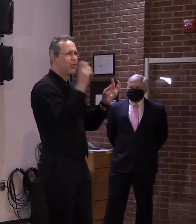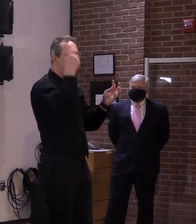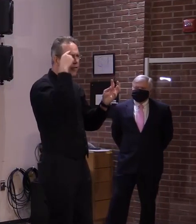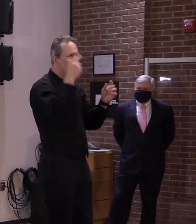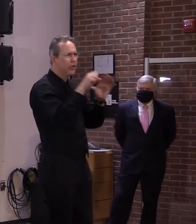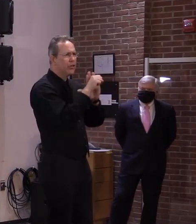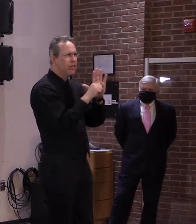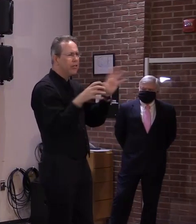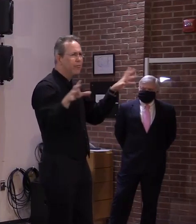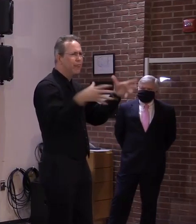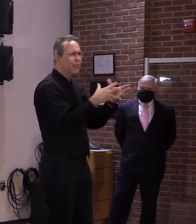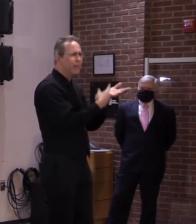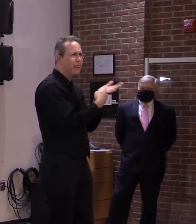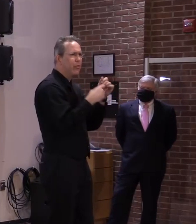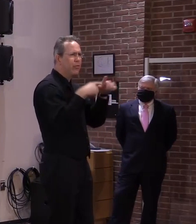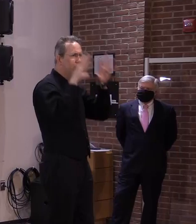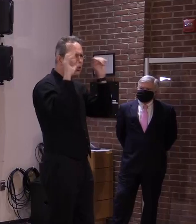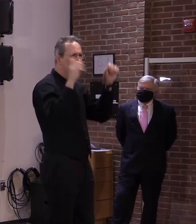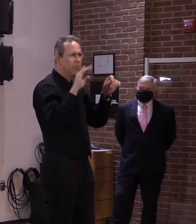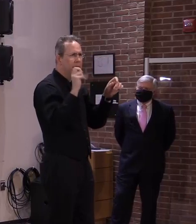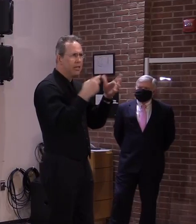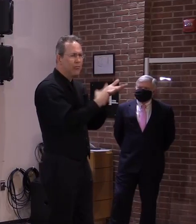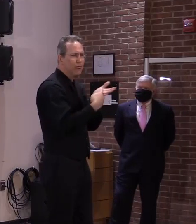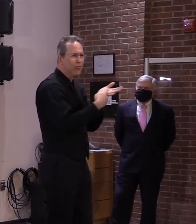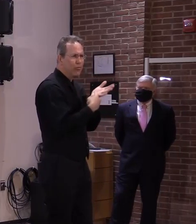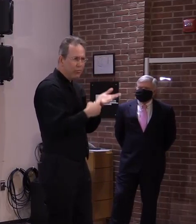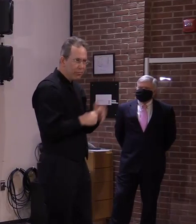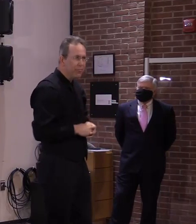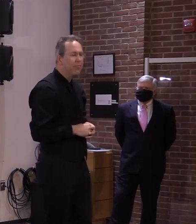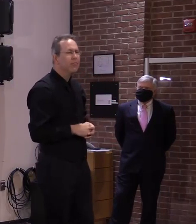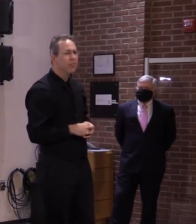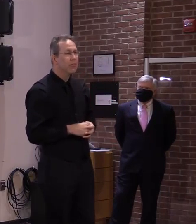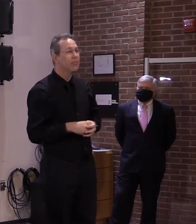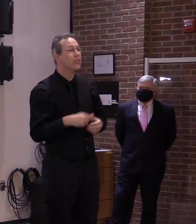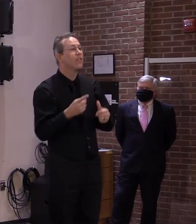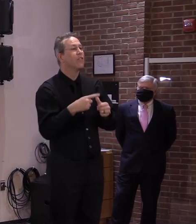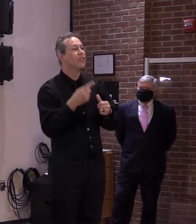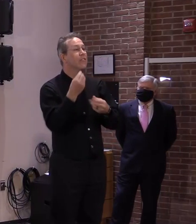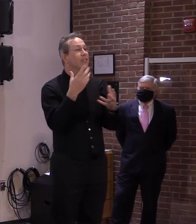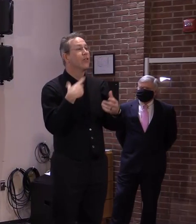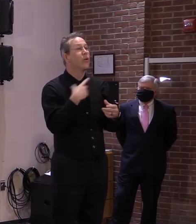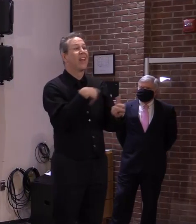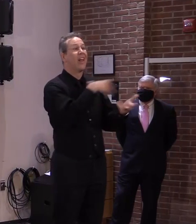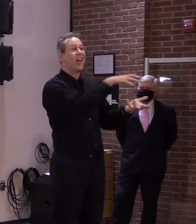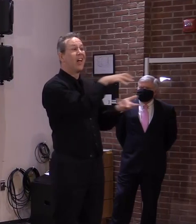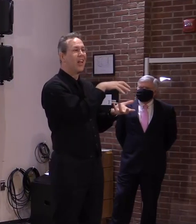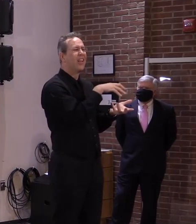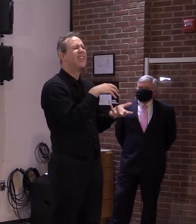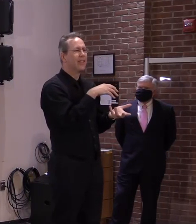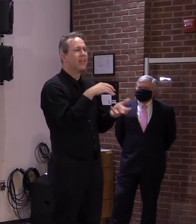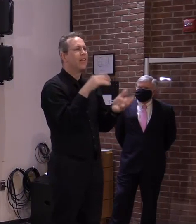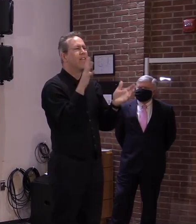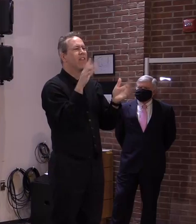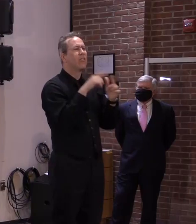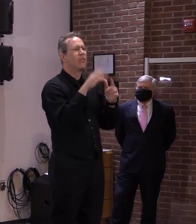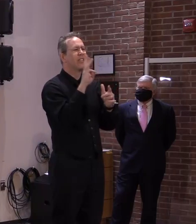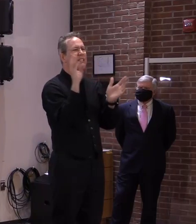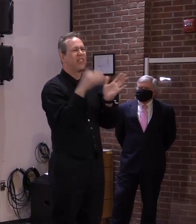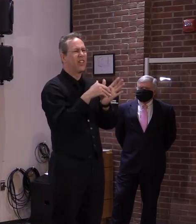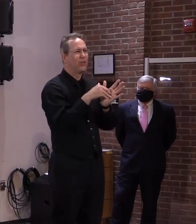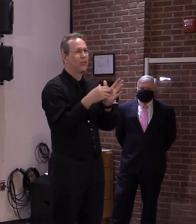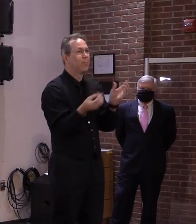call. First, it looks like we're going to receive about 5,000 to 6,000 more doses this week